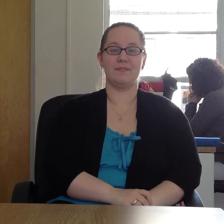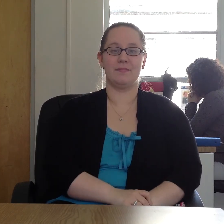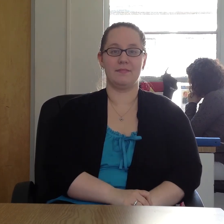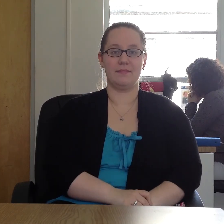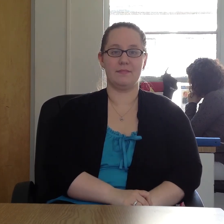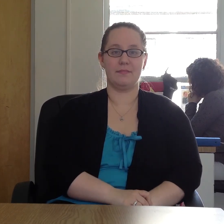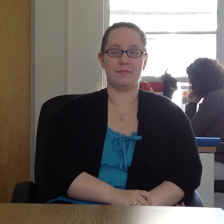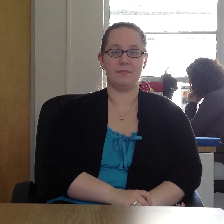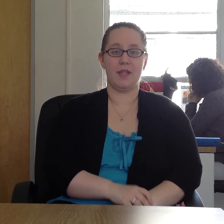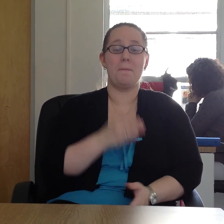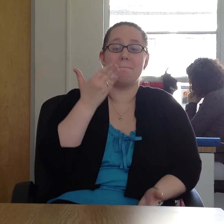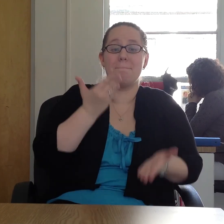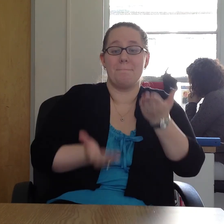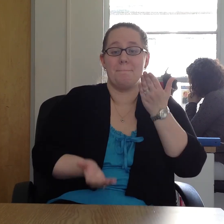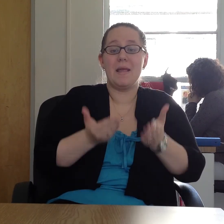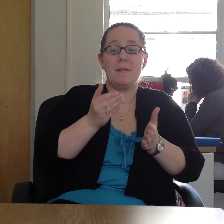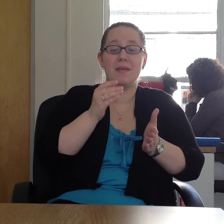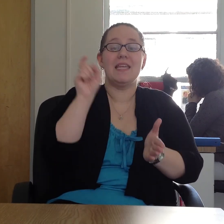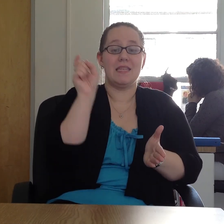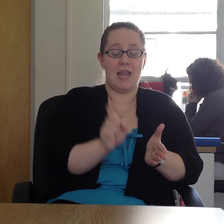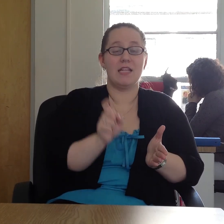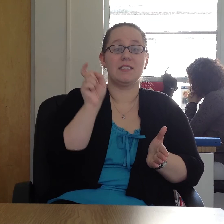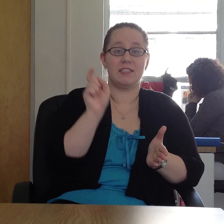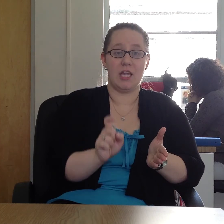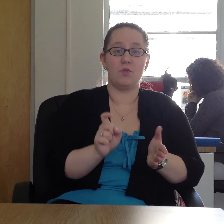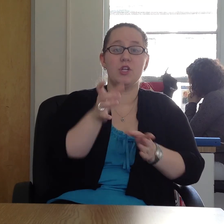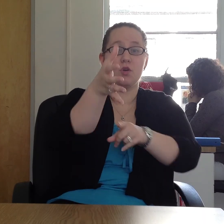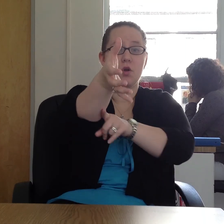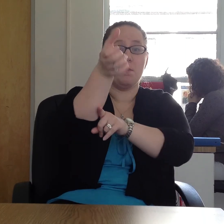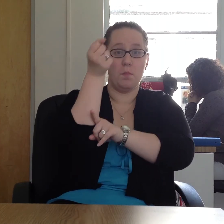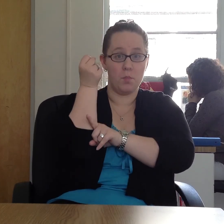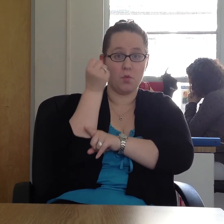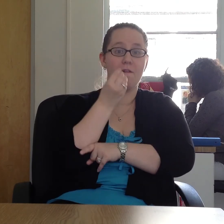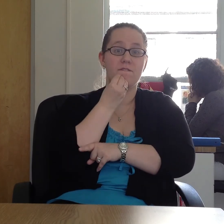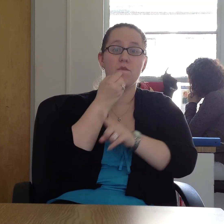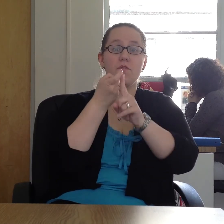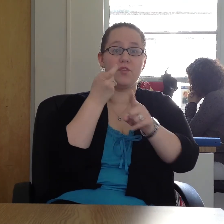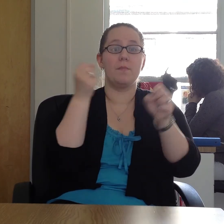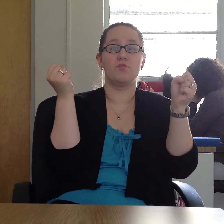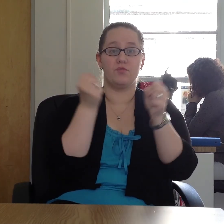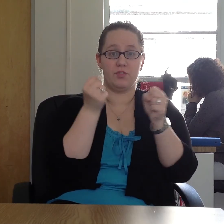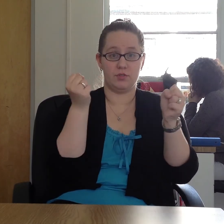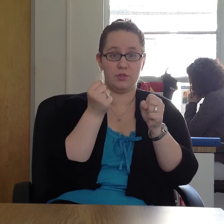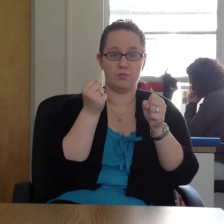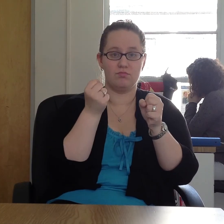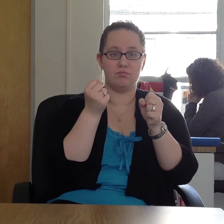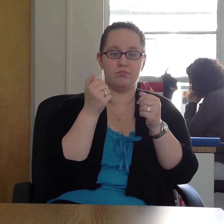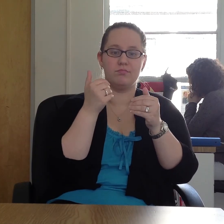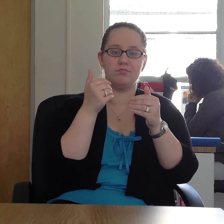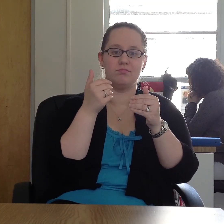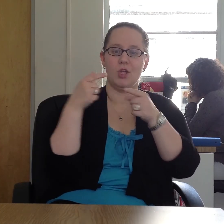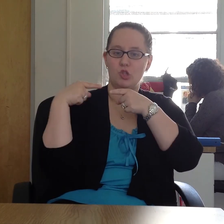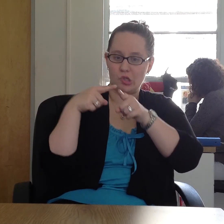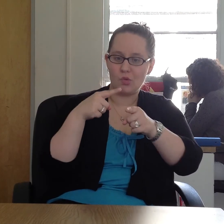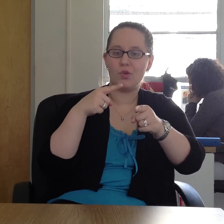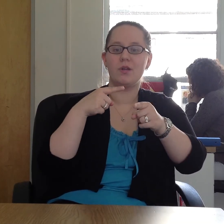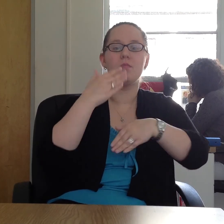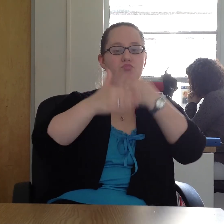It may be necessary to remove foods from refrigeration during preparation and seasoning of